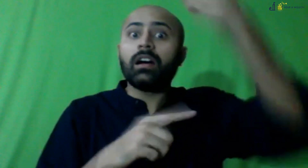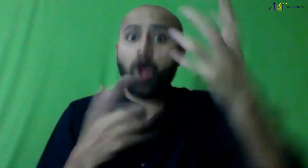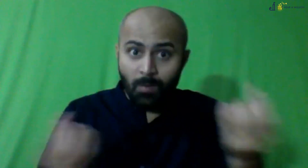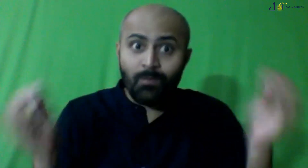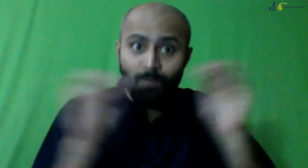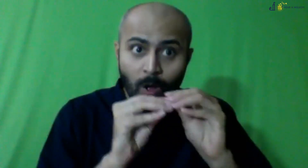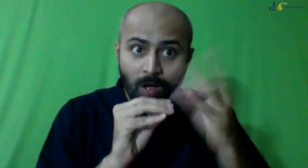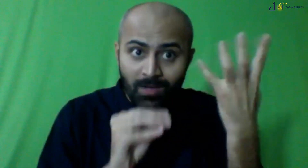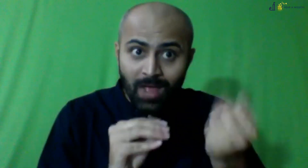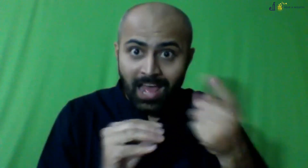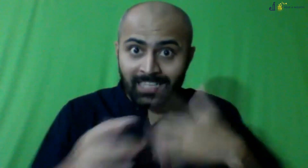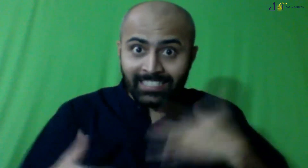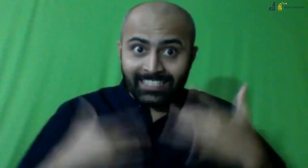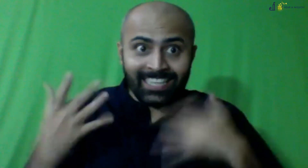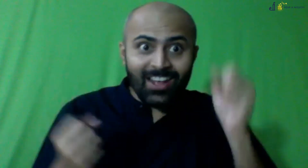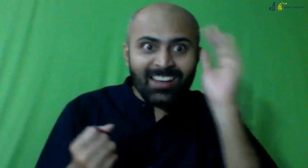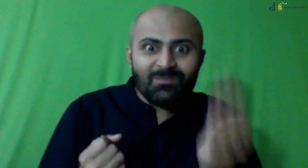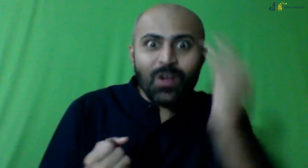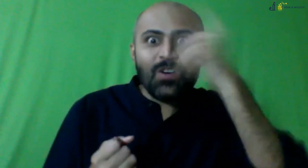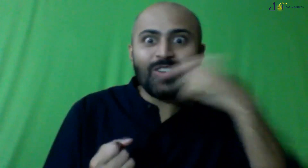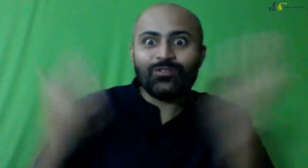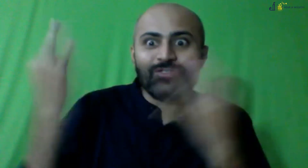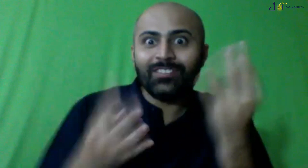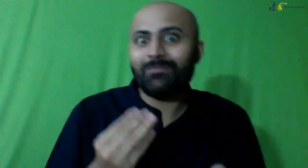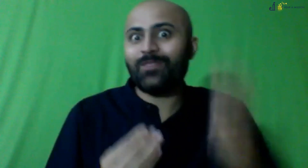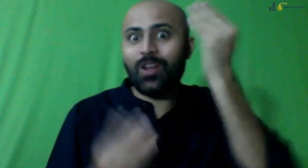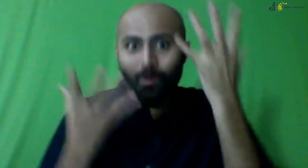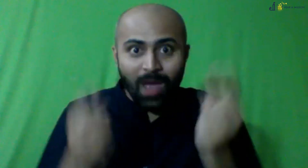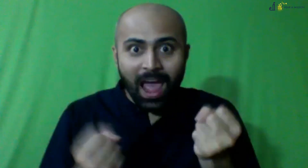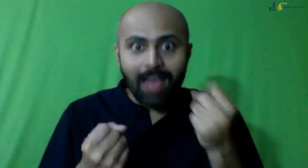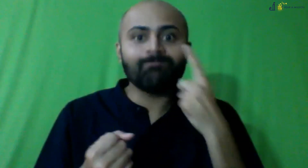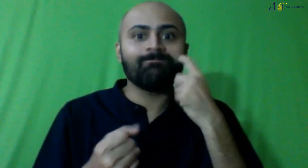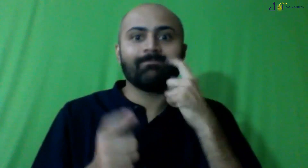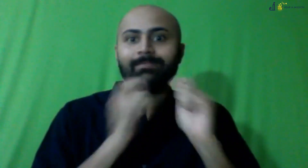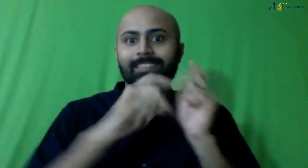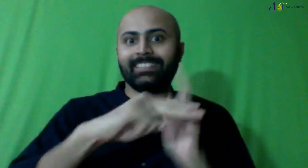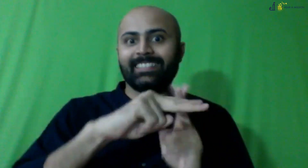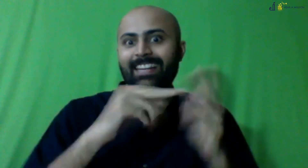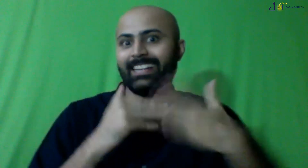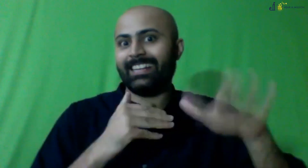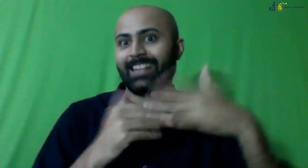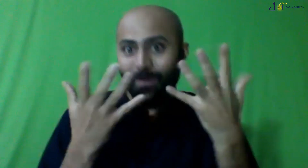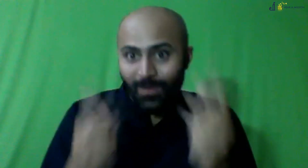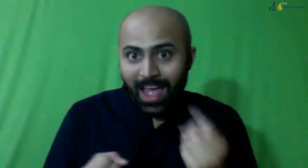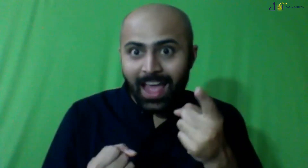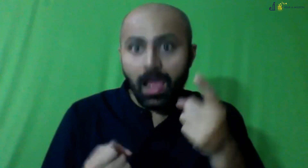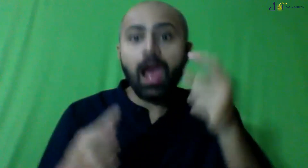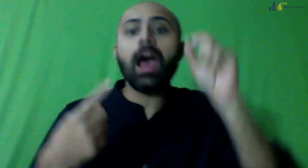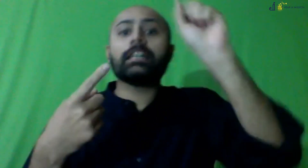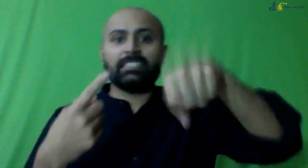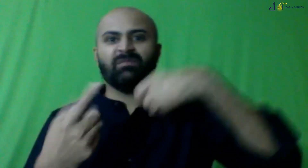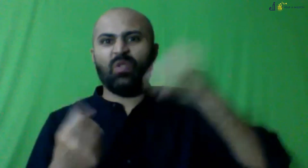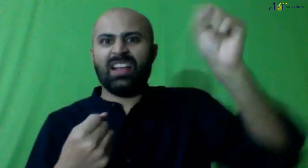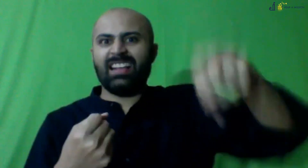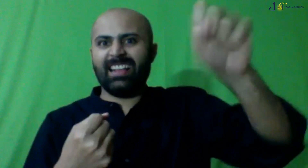a deaf panelist? Would you like more panel? Would you like more panelists and you are interested? So as Rajesh